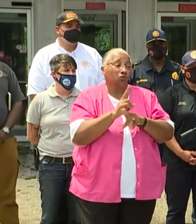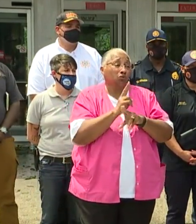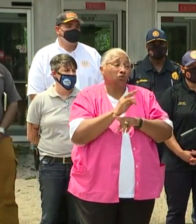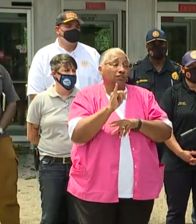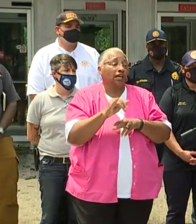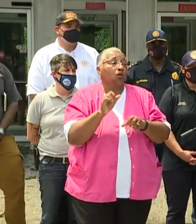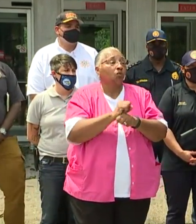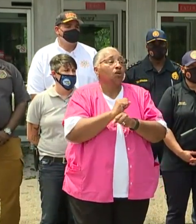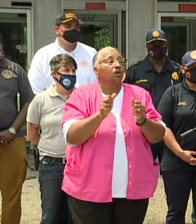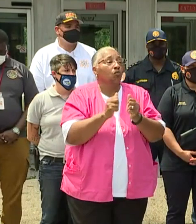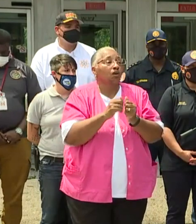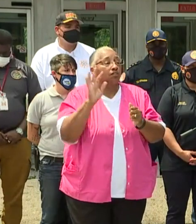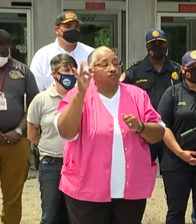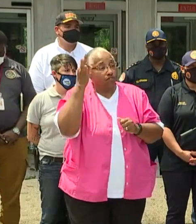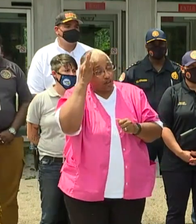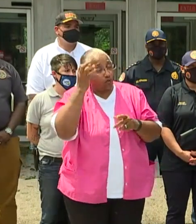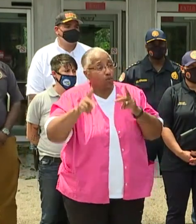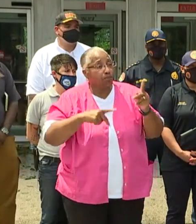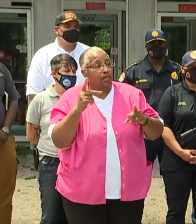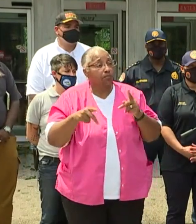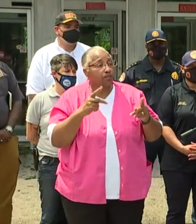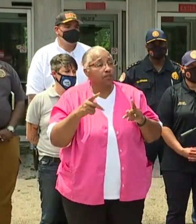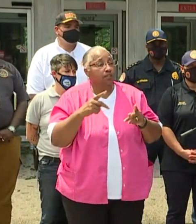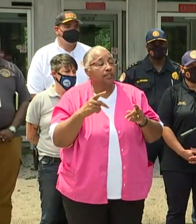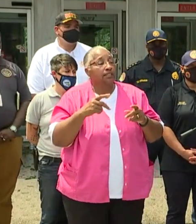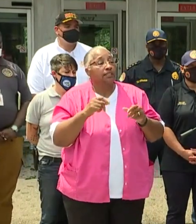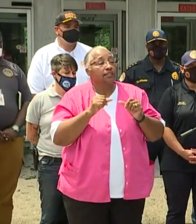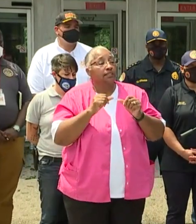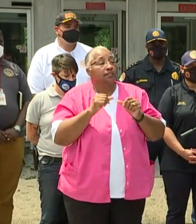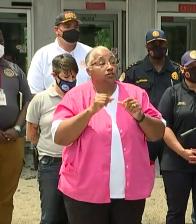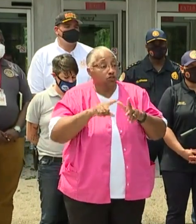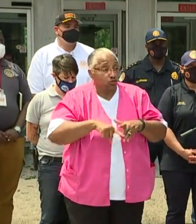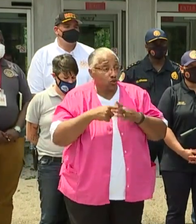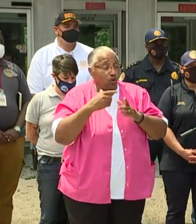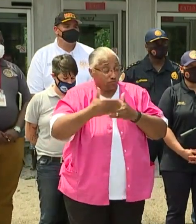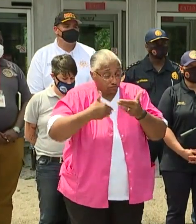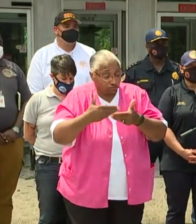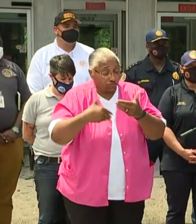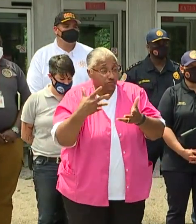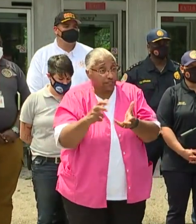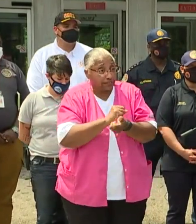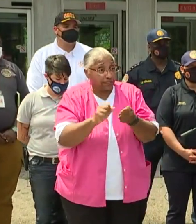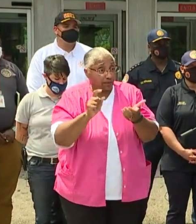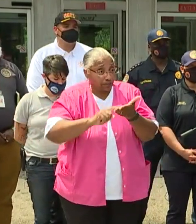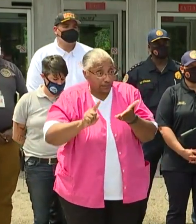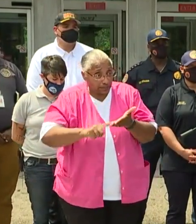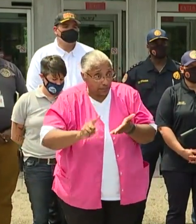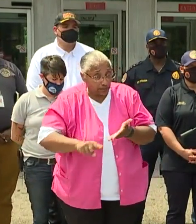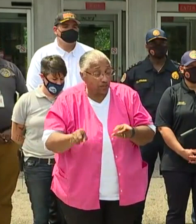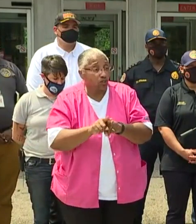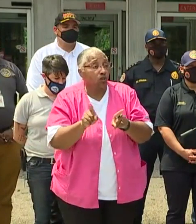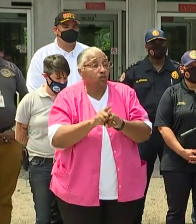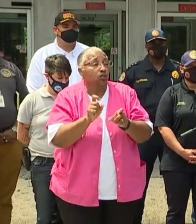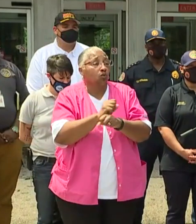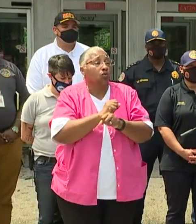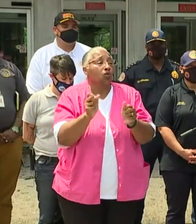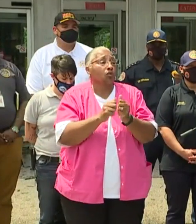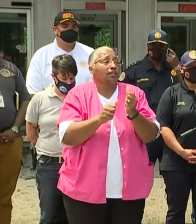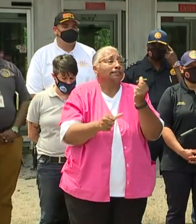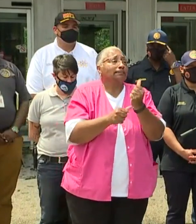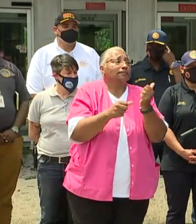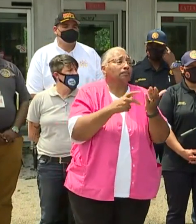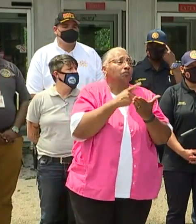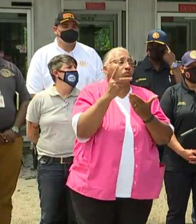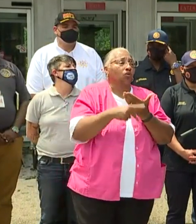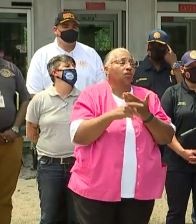federal partners, getting that initial ball rolling with damage assessment and working towards those assistance programs